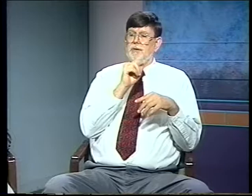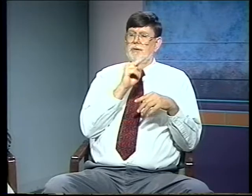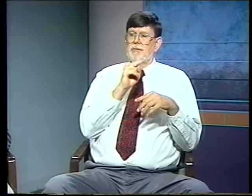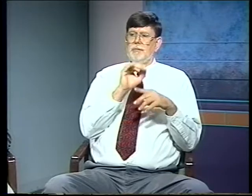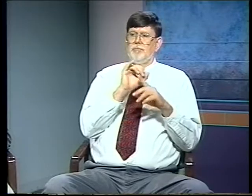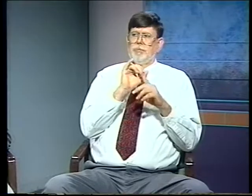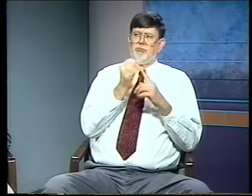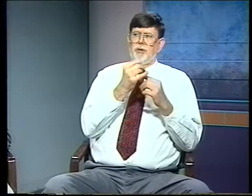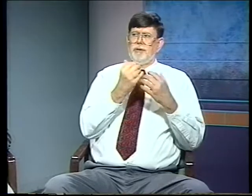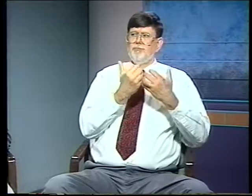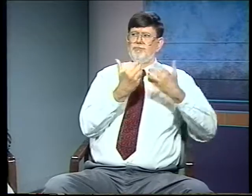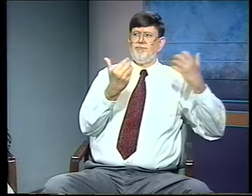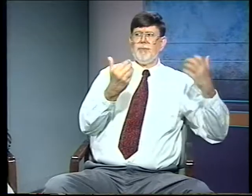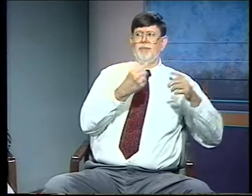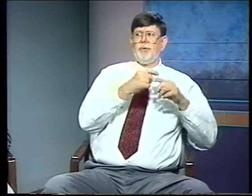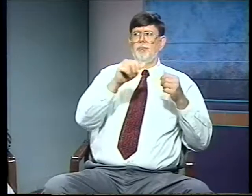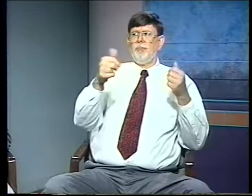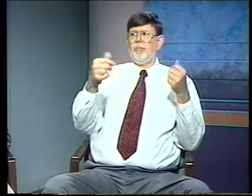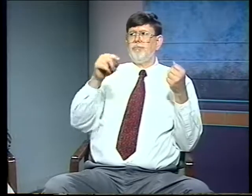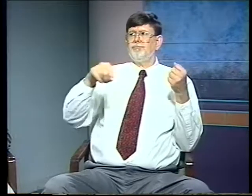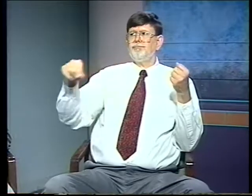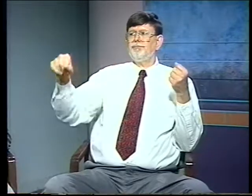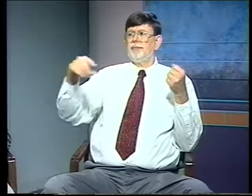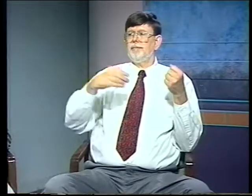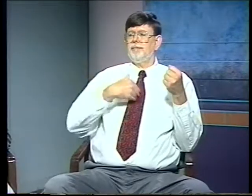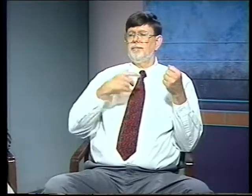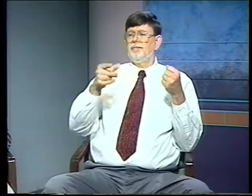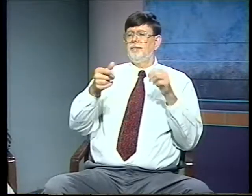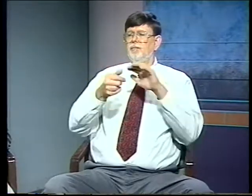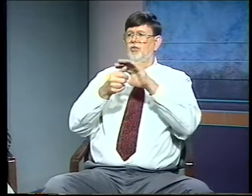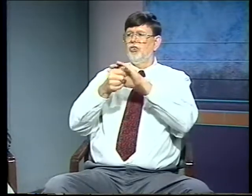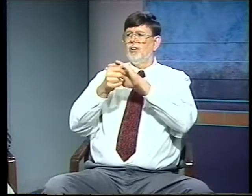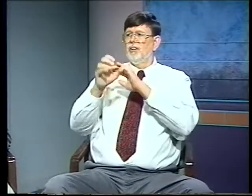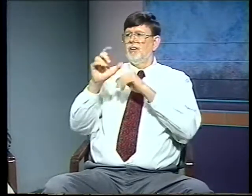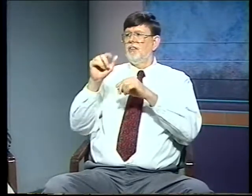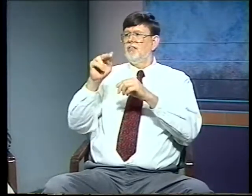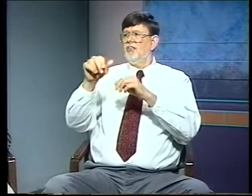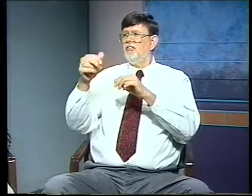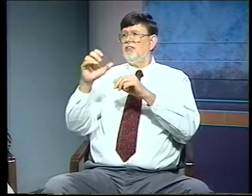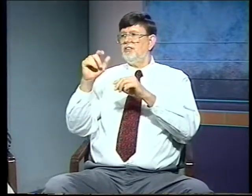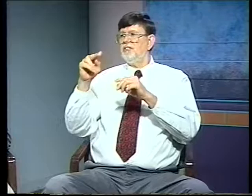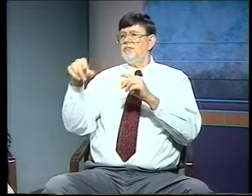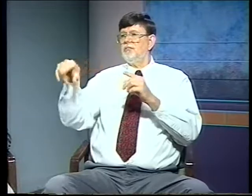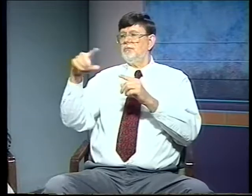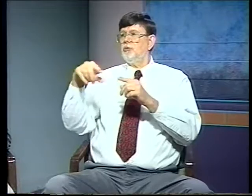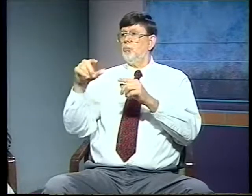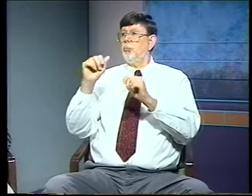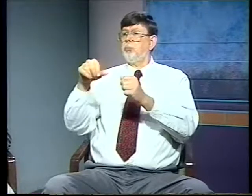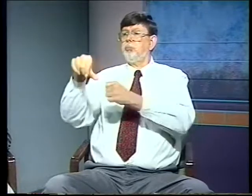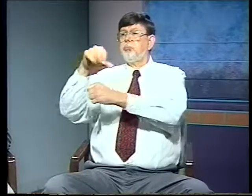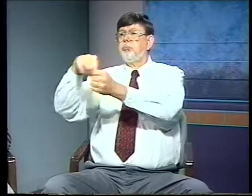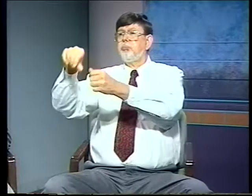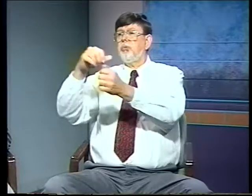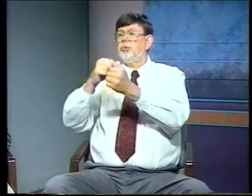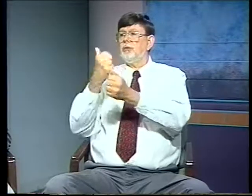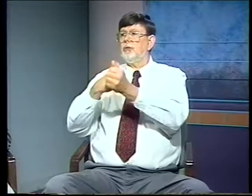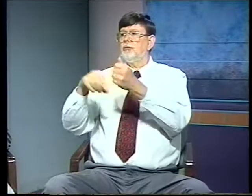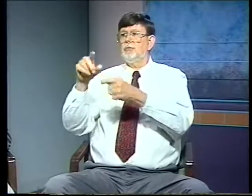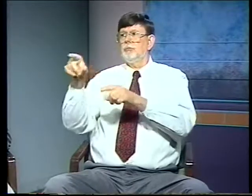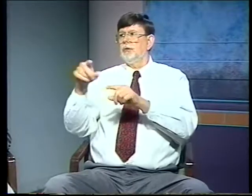And the Wolf Clan were seated separately from the other clans, the Turtle Clan and the others.